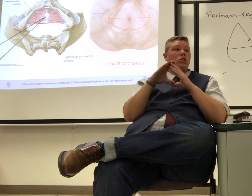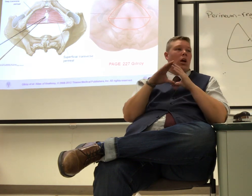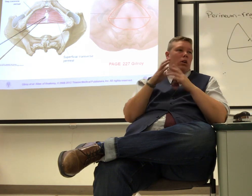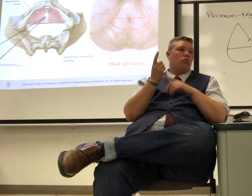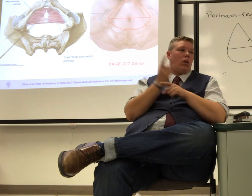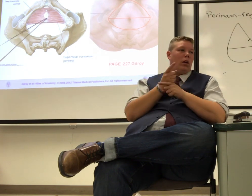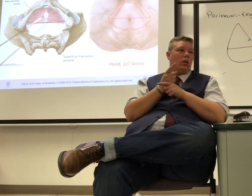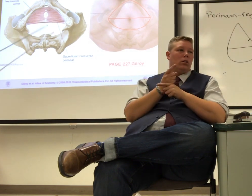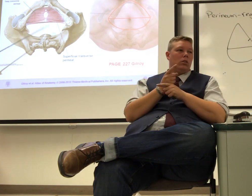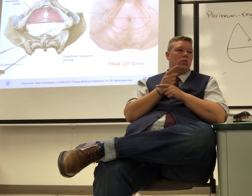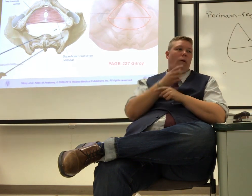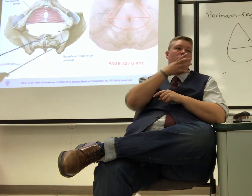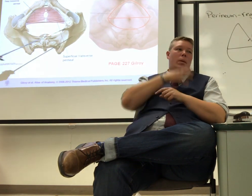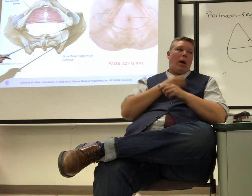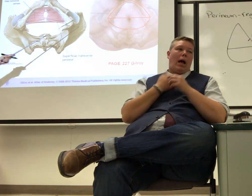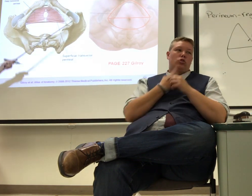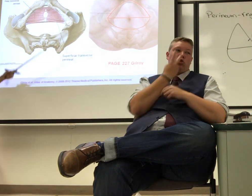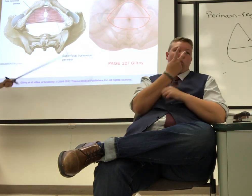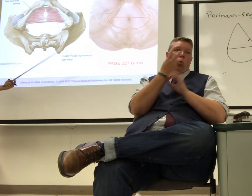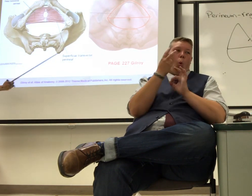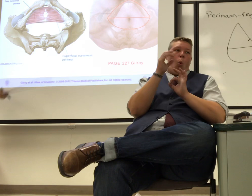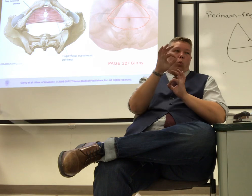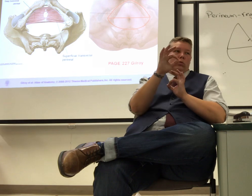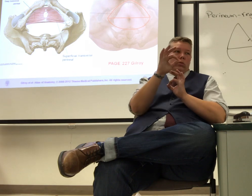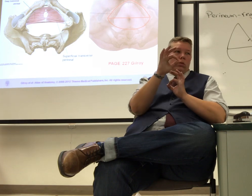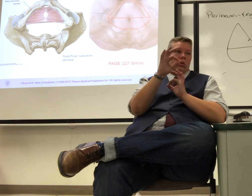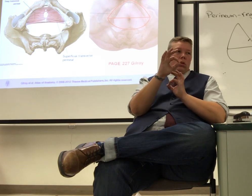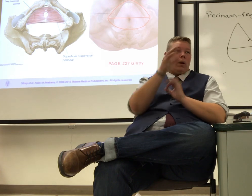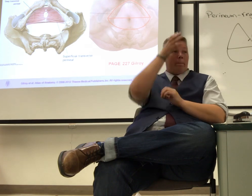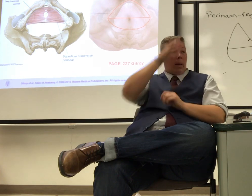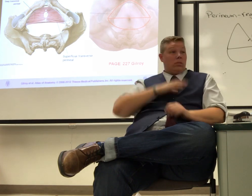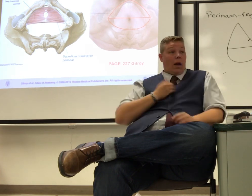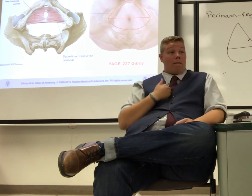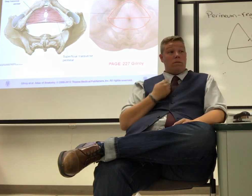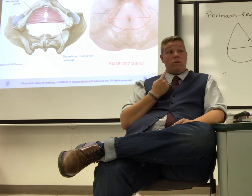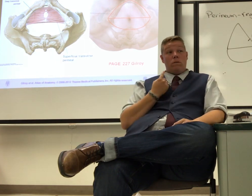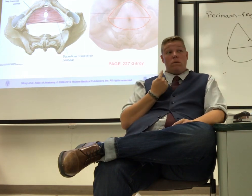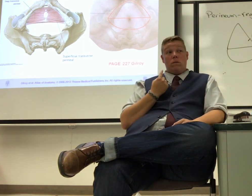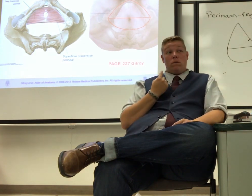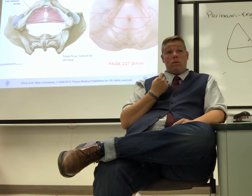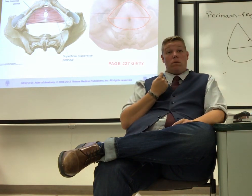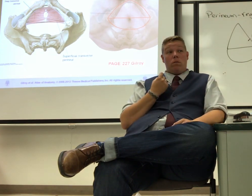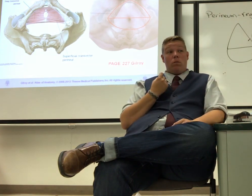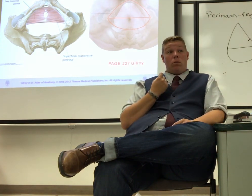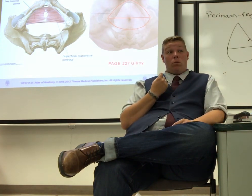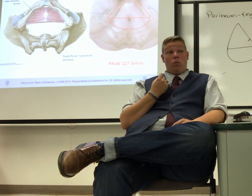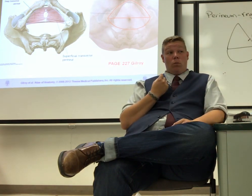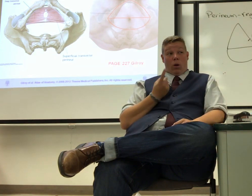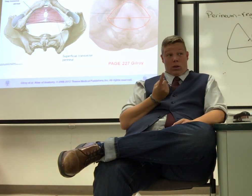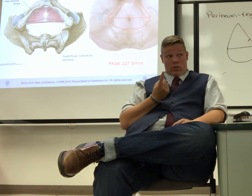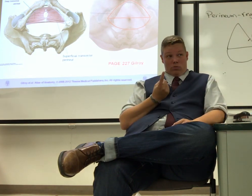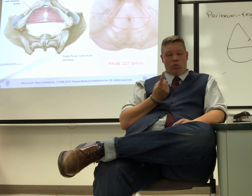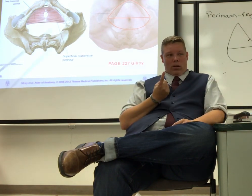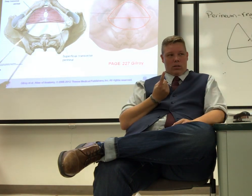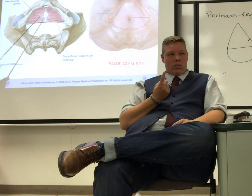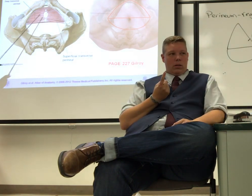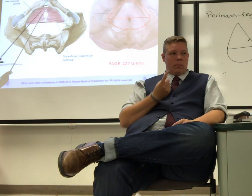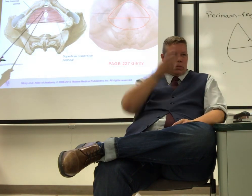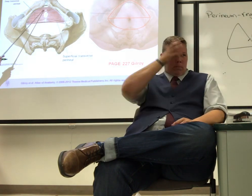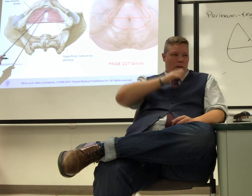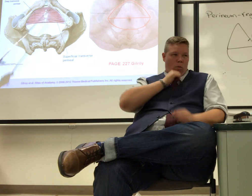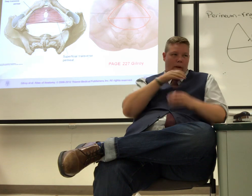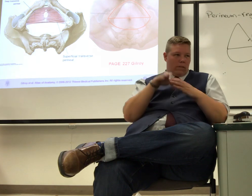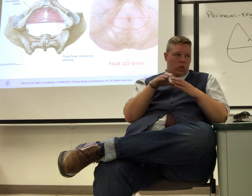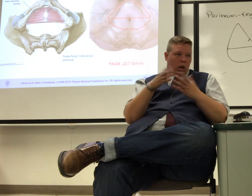Vagina. Okay. So for males, how many holes would there be? One, because men don't have a